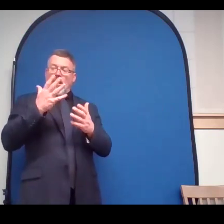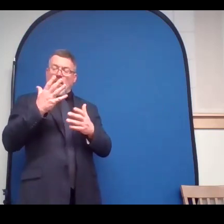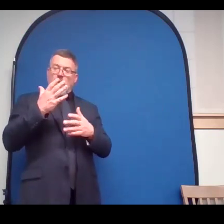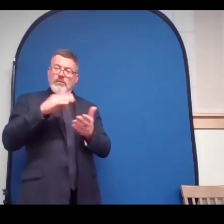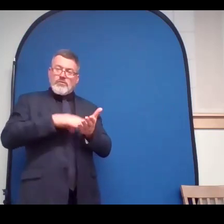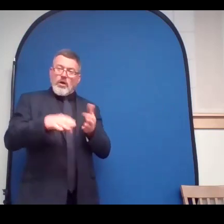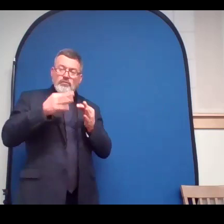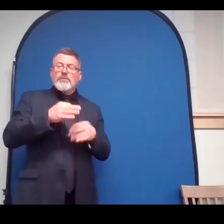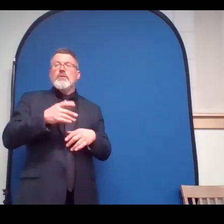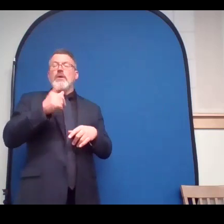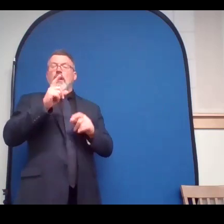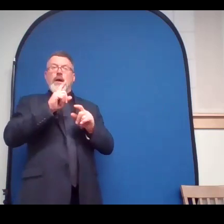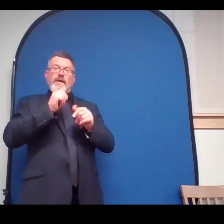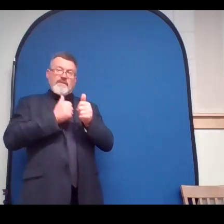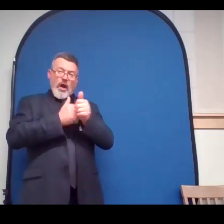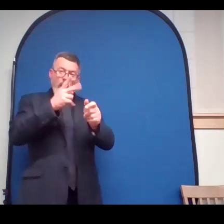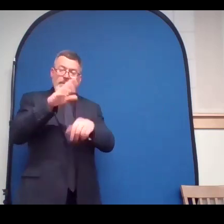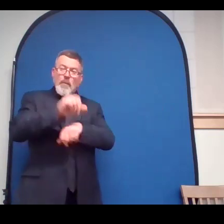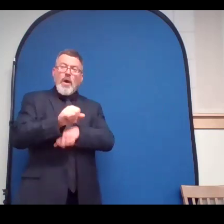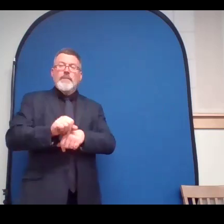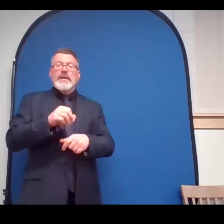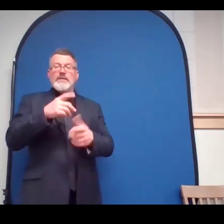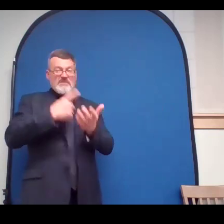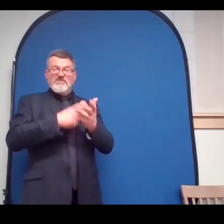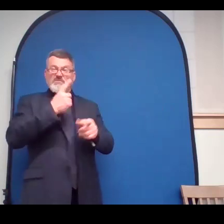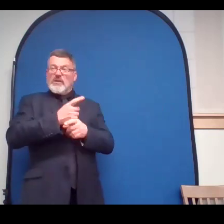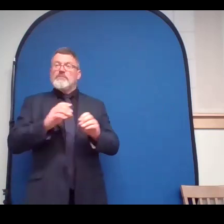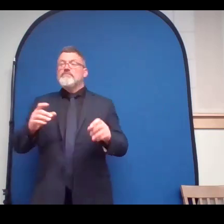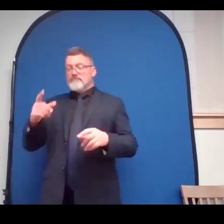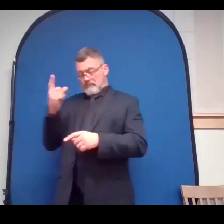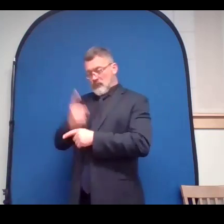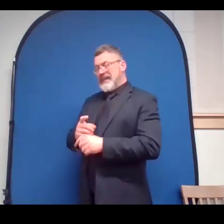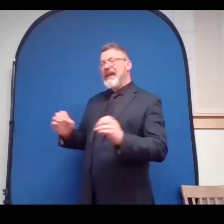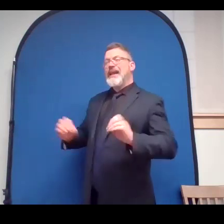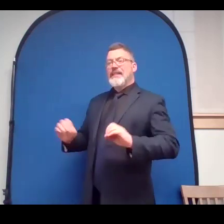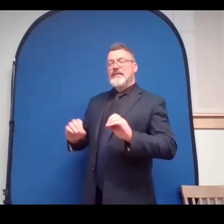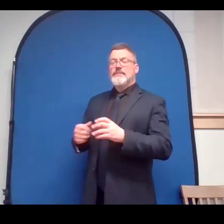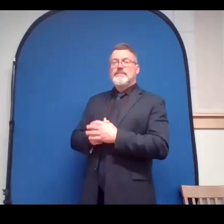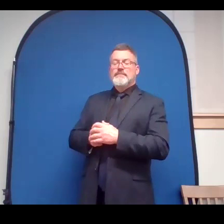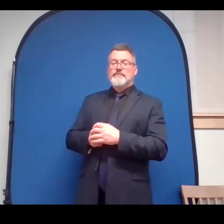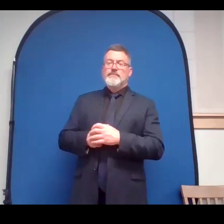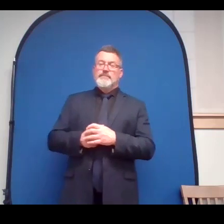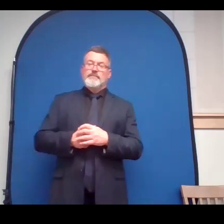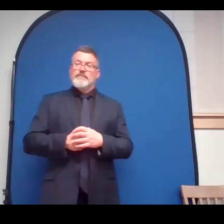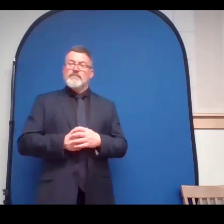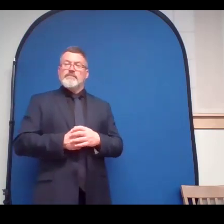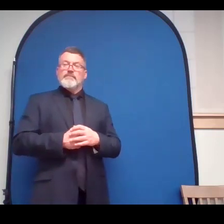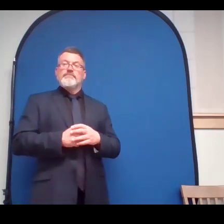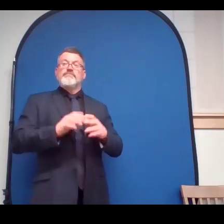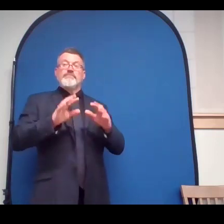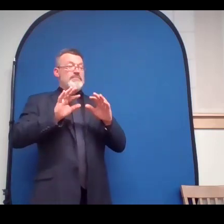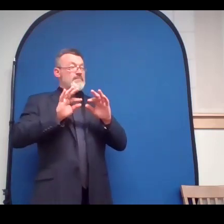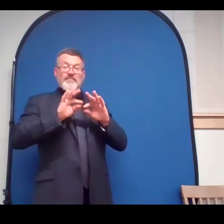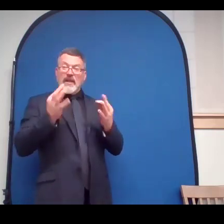that were made for him, right? No, I was due to having not been provided any of the discharge requirements as far as when his appointments